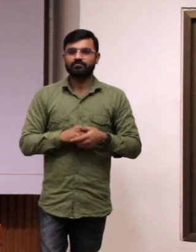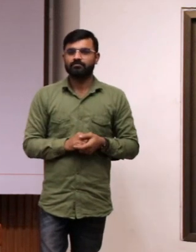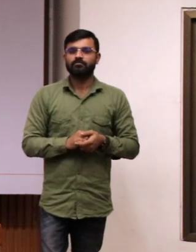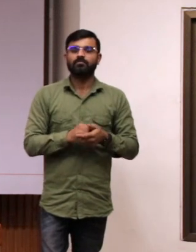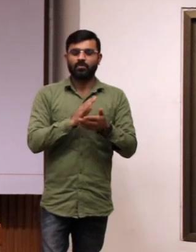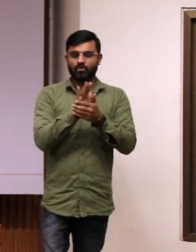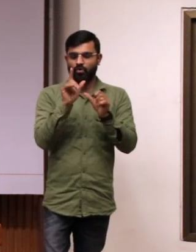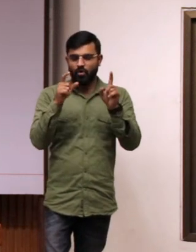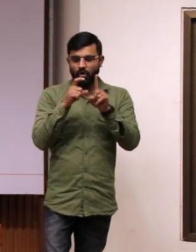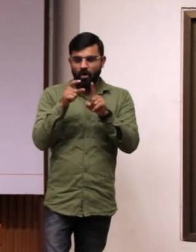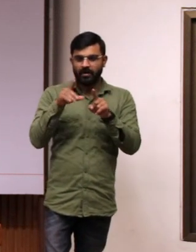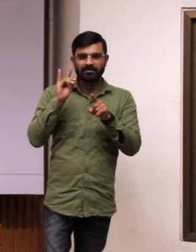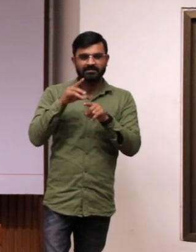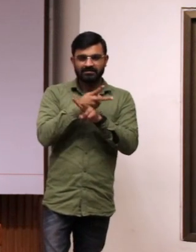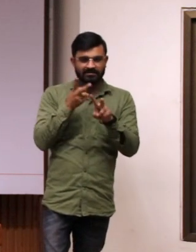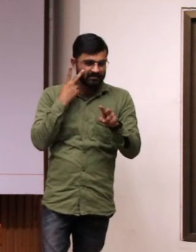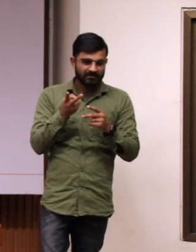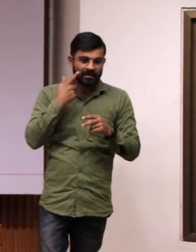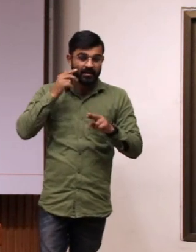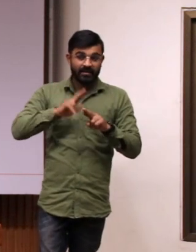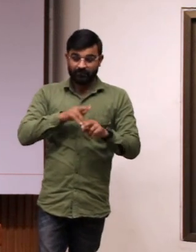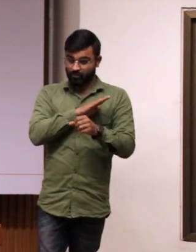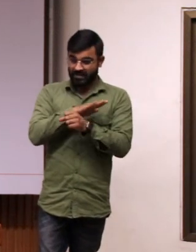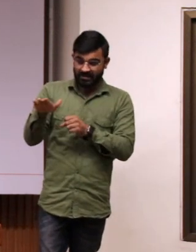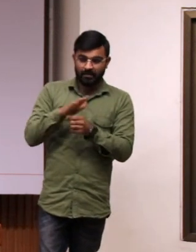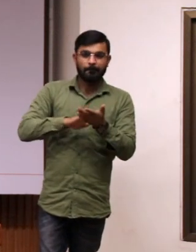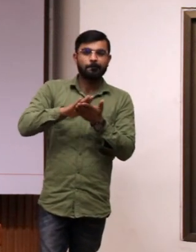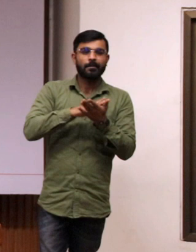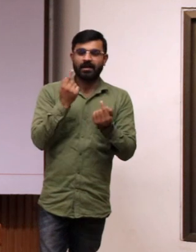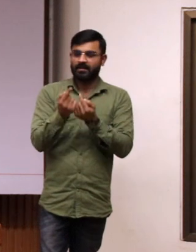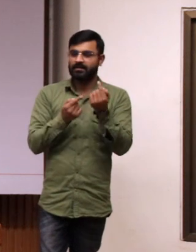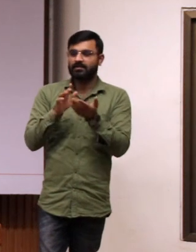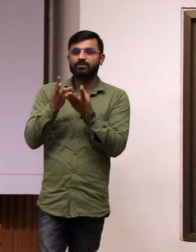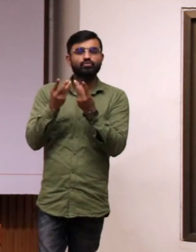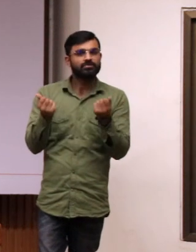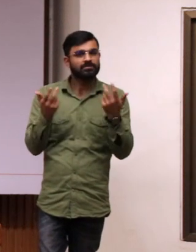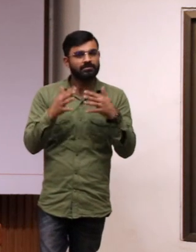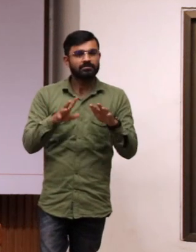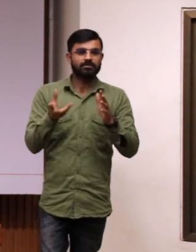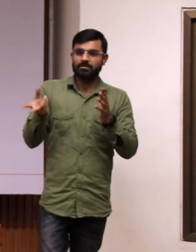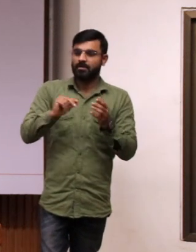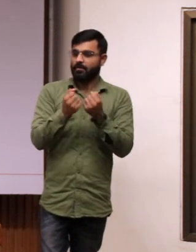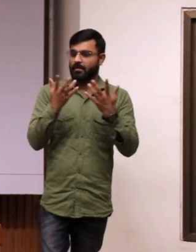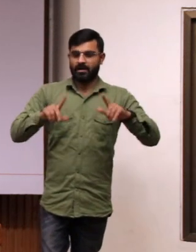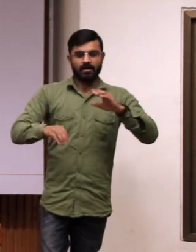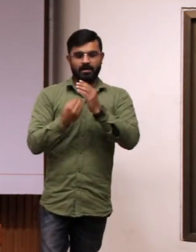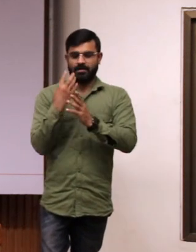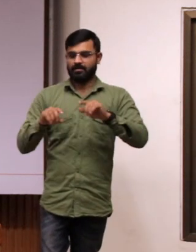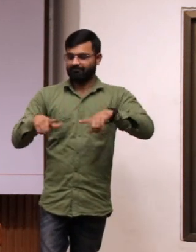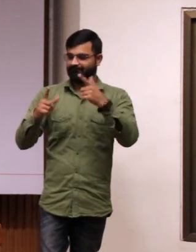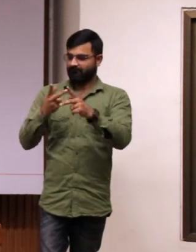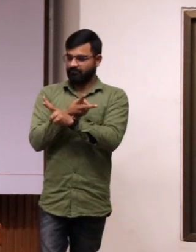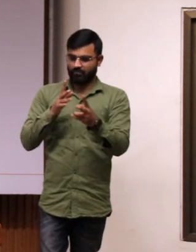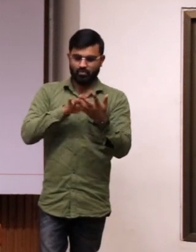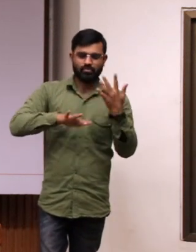you call hog deer. So if you kill that basic grassland, floodplain grassland, and you bring many trees everywhere,